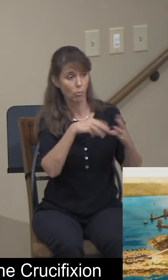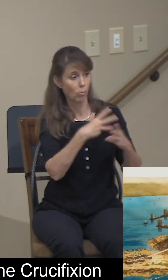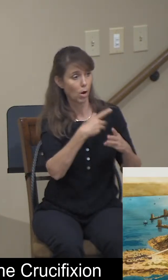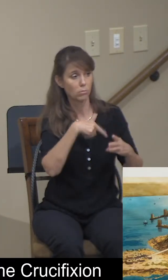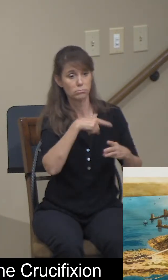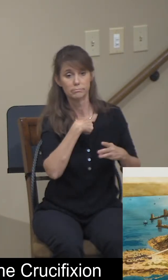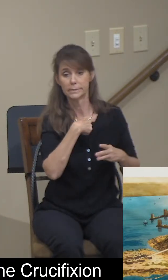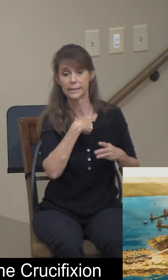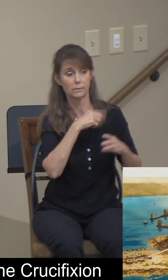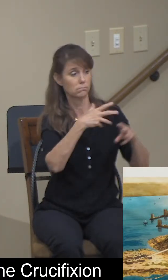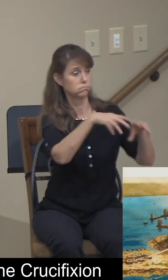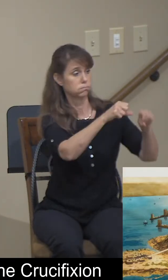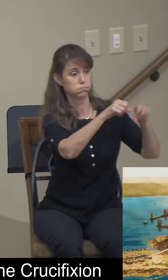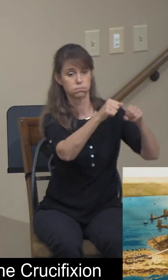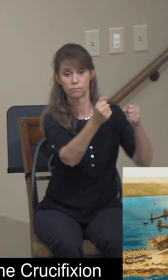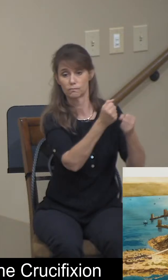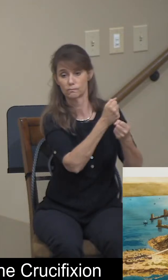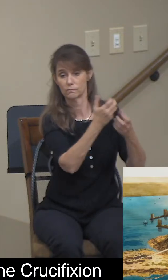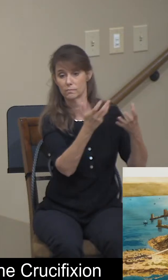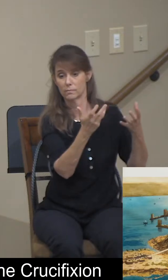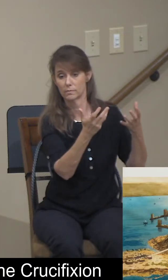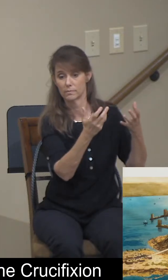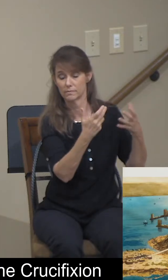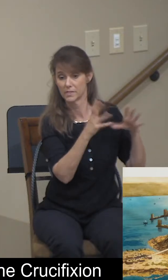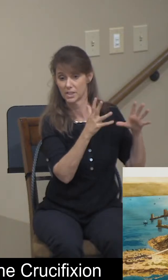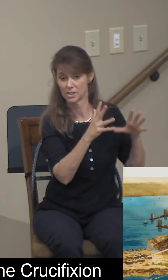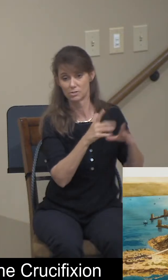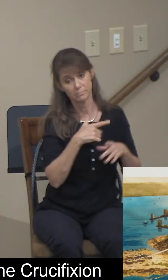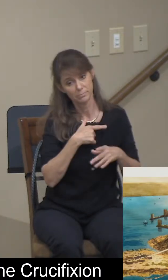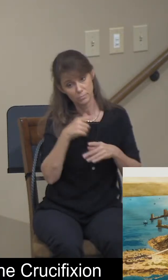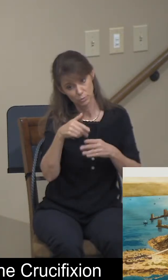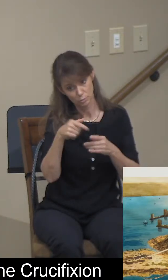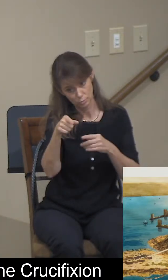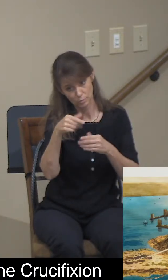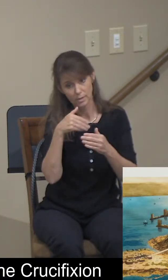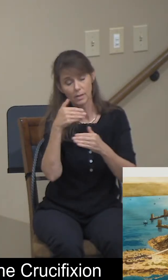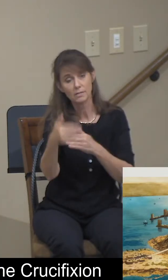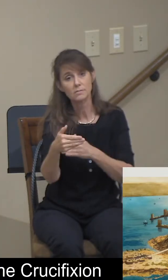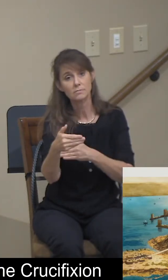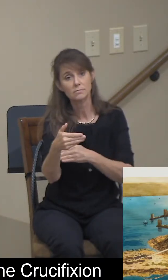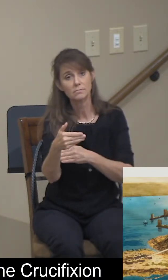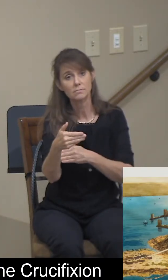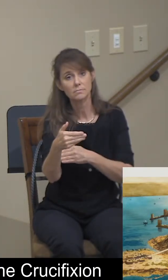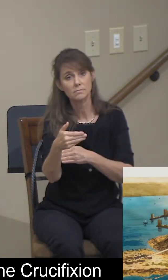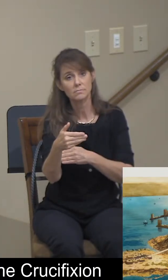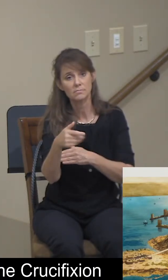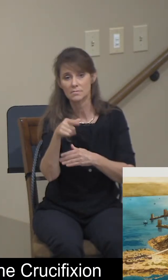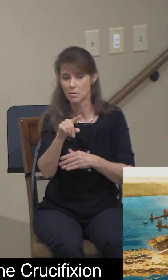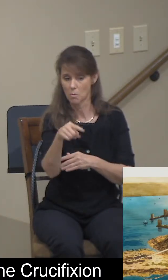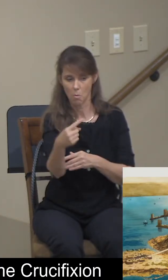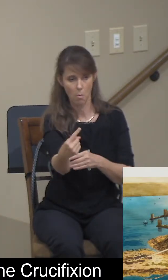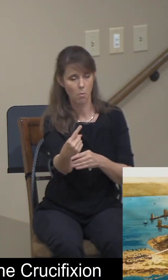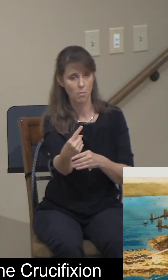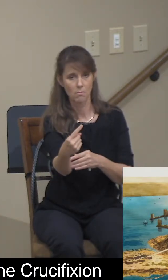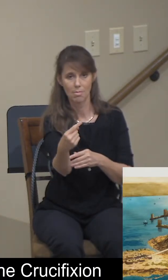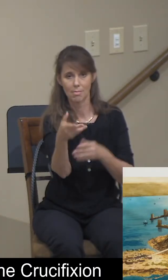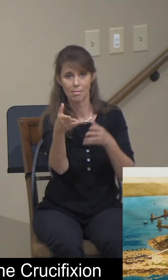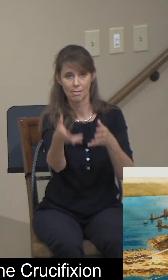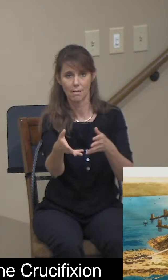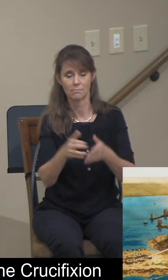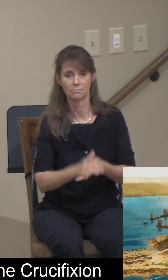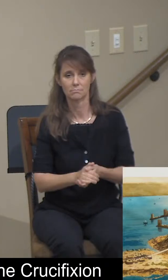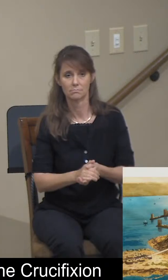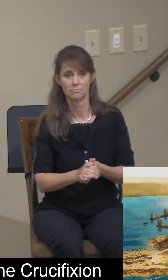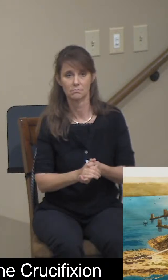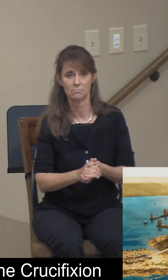the exception of this incredibly important, well-fortified city. They were the only thing left, and his offer